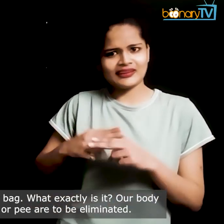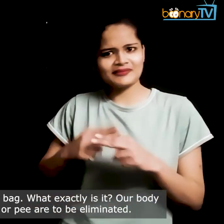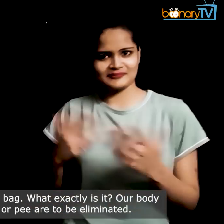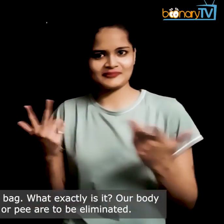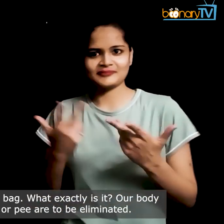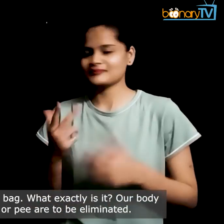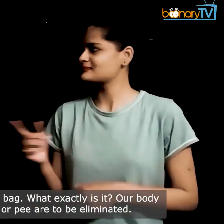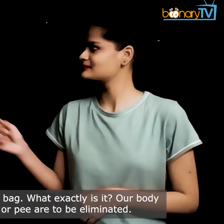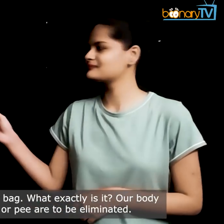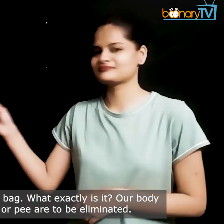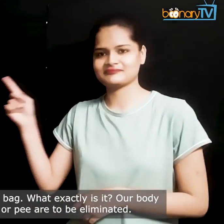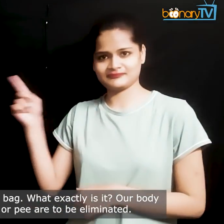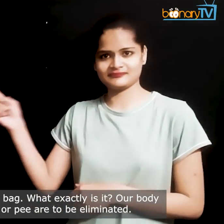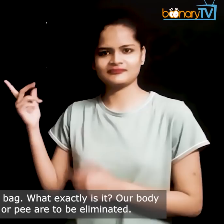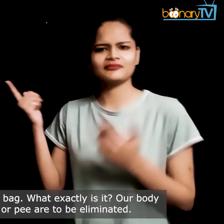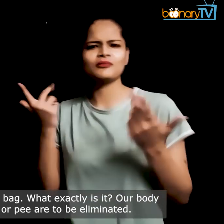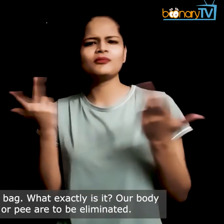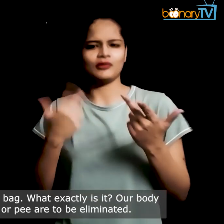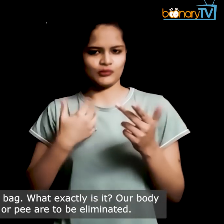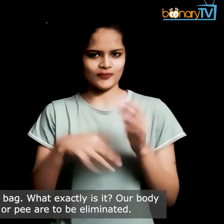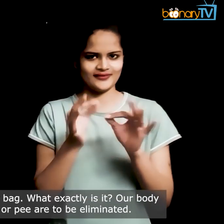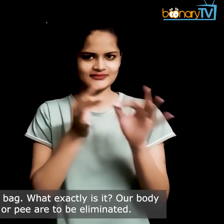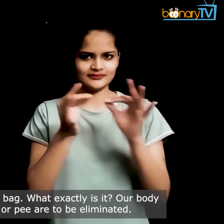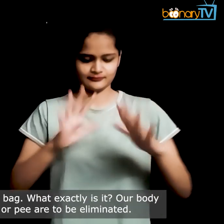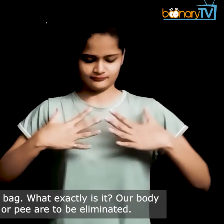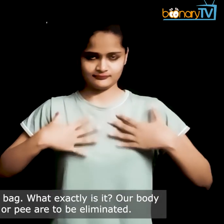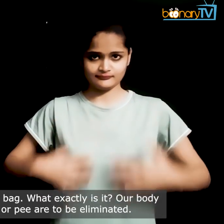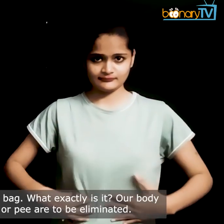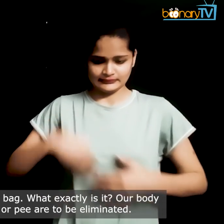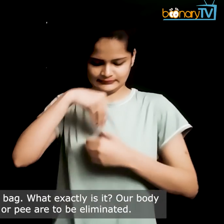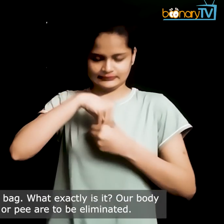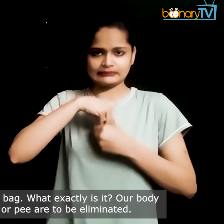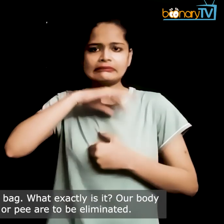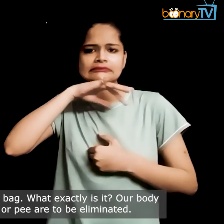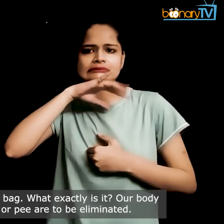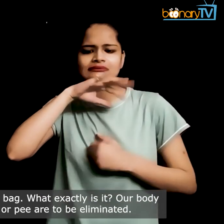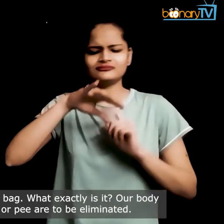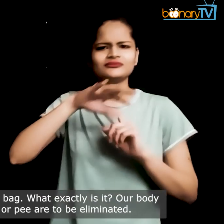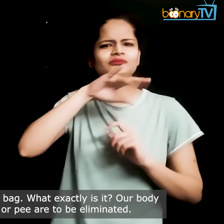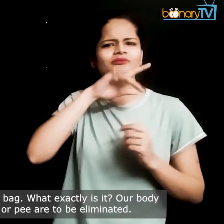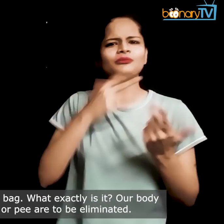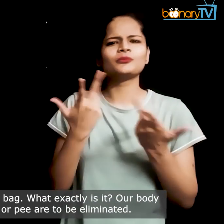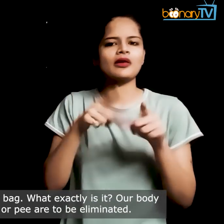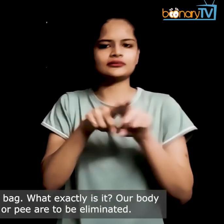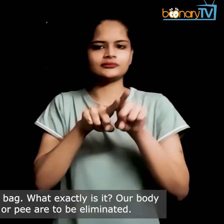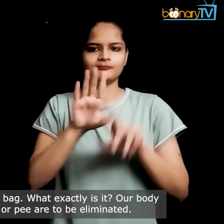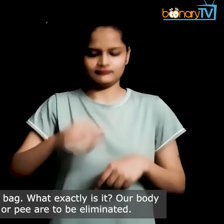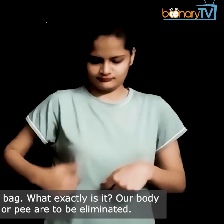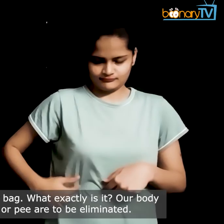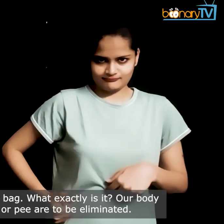called the ostomy bag what exactly is it our body wastes such as poop